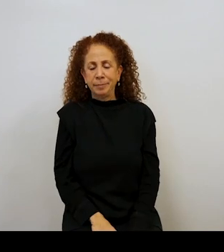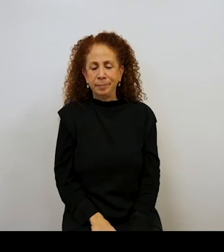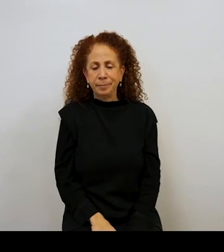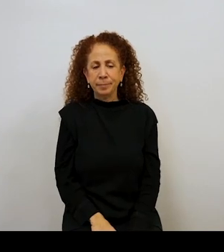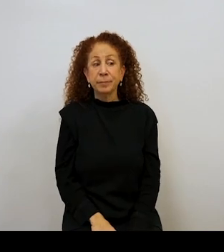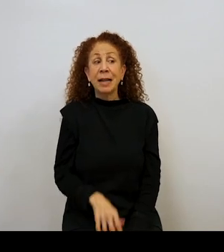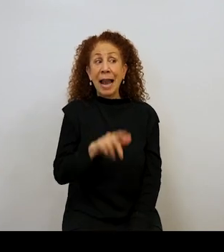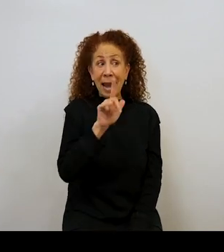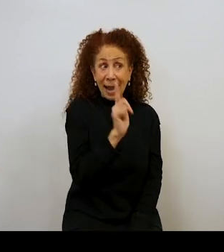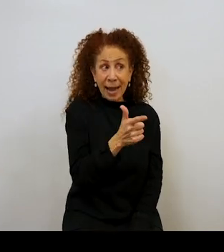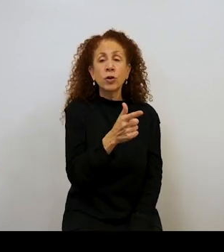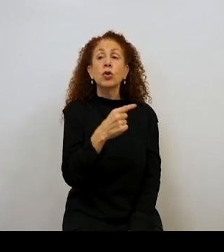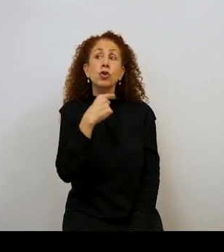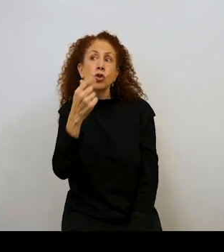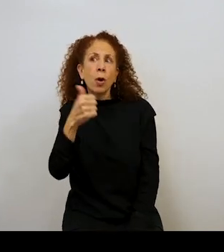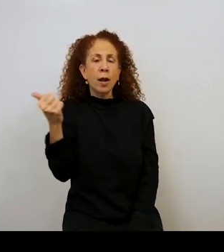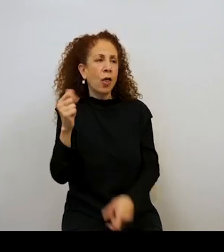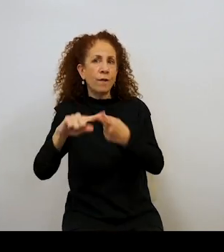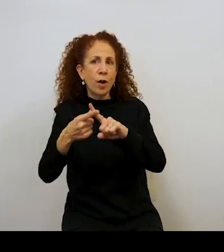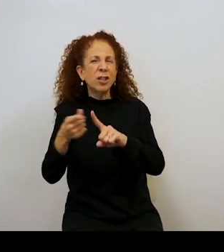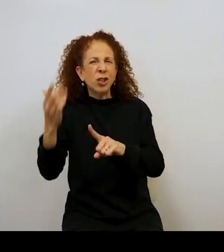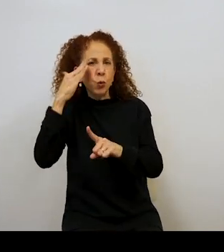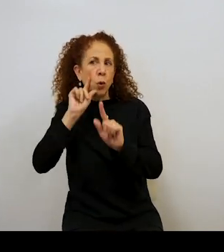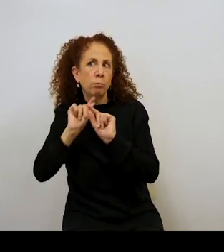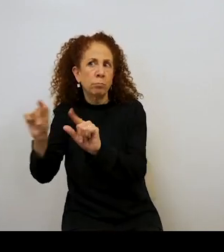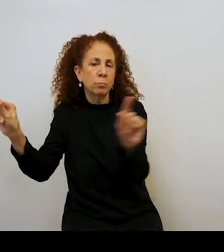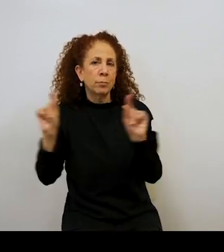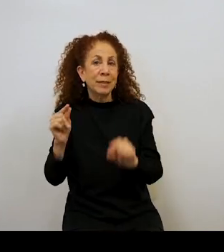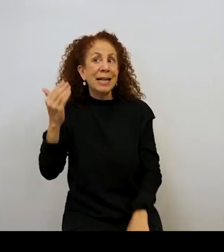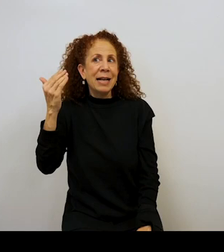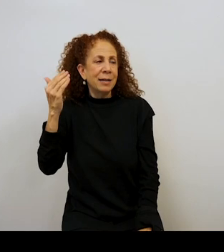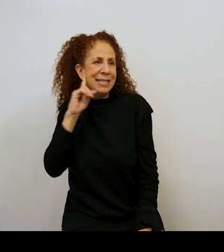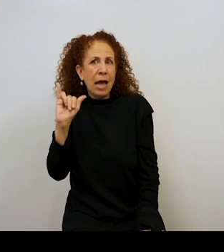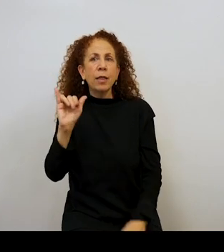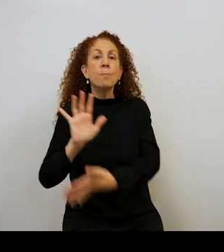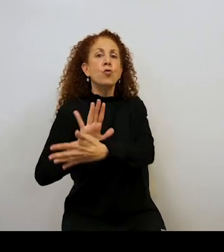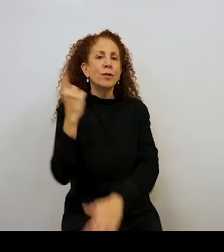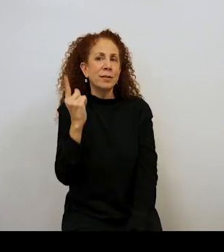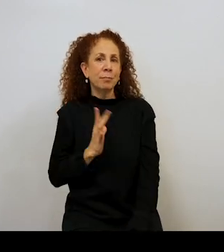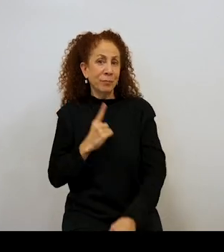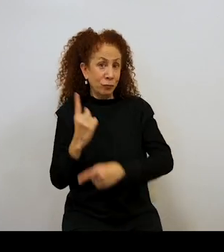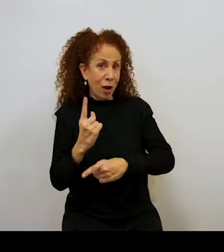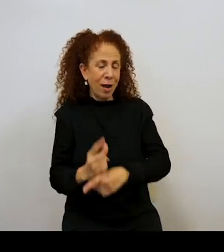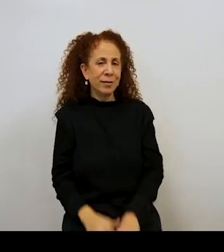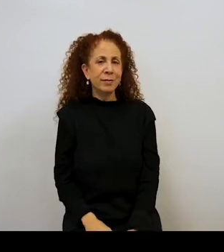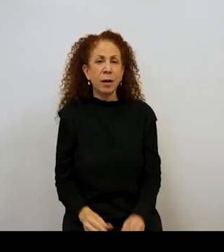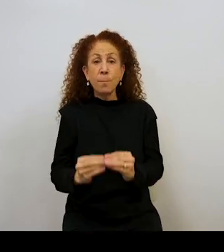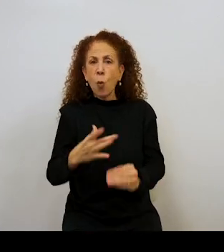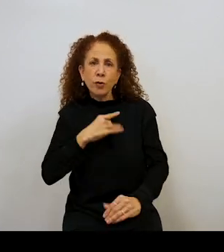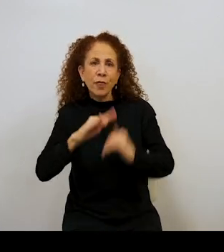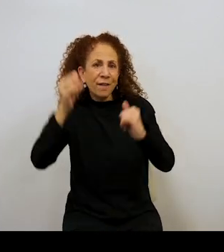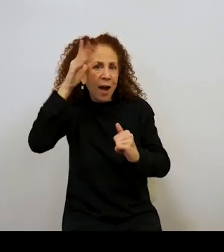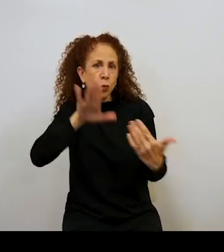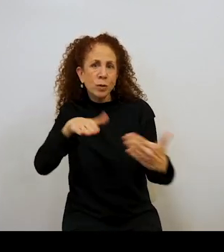But later she whispered to the most loose-lipped of her friends, "It makes him sound like someone in a movie, doesn't it? More interesting than a father